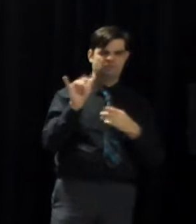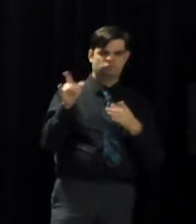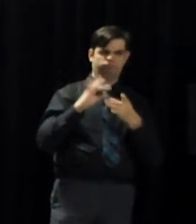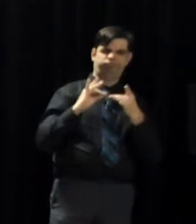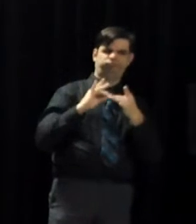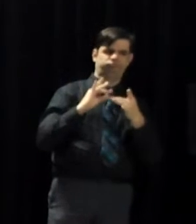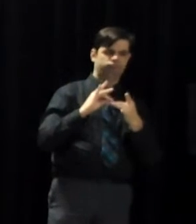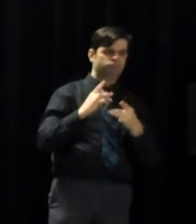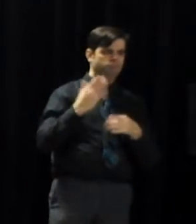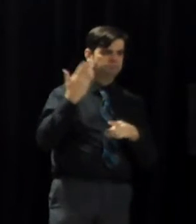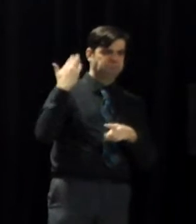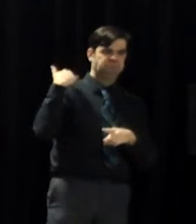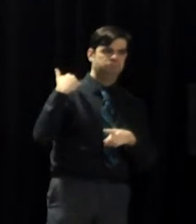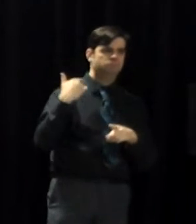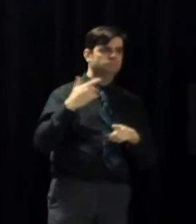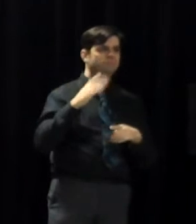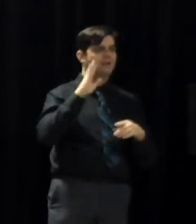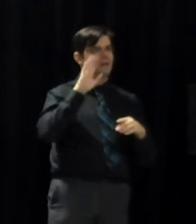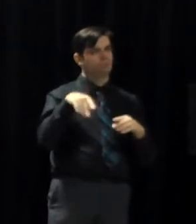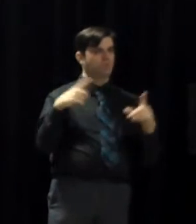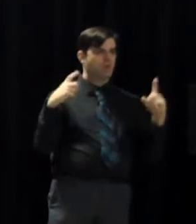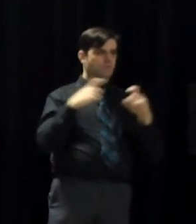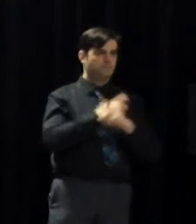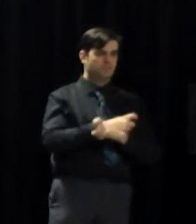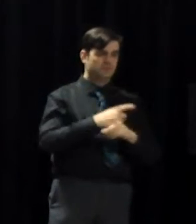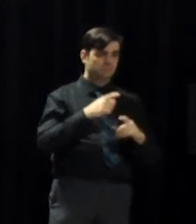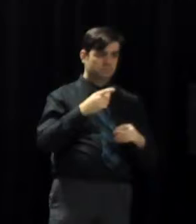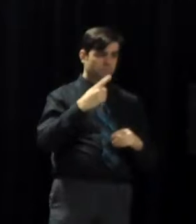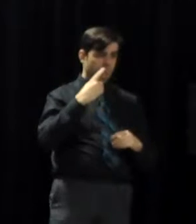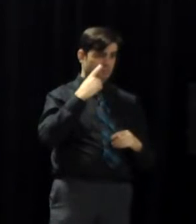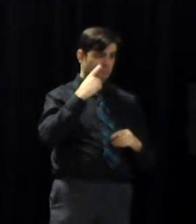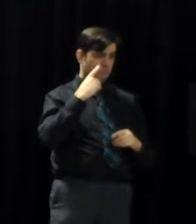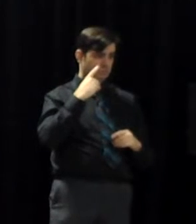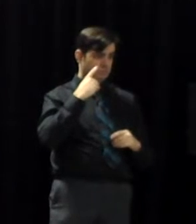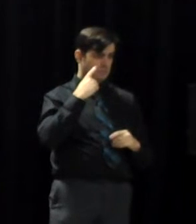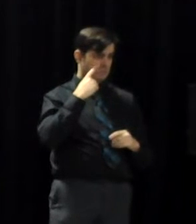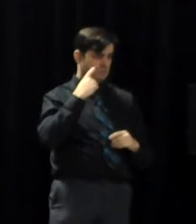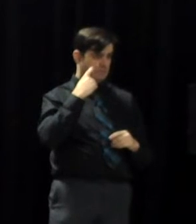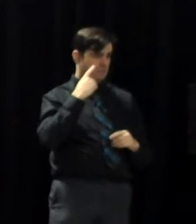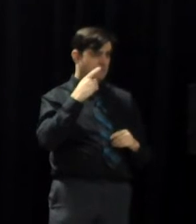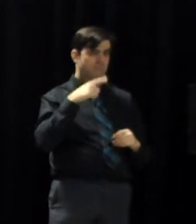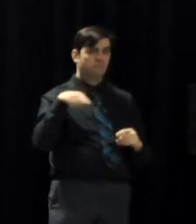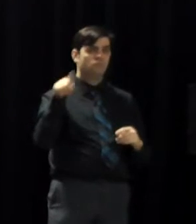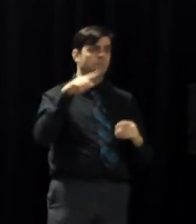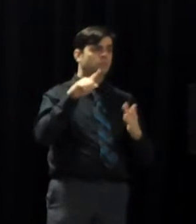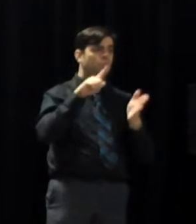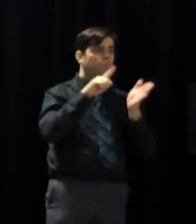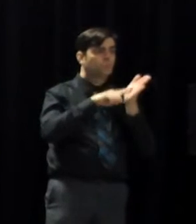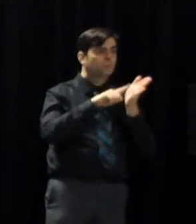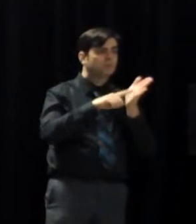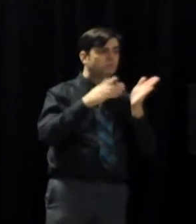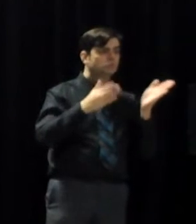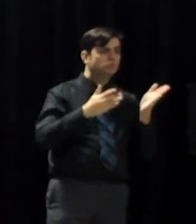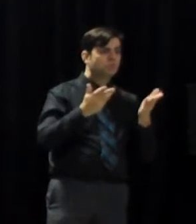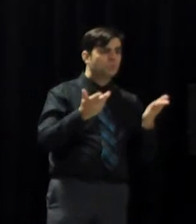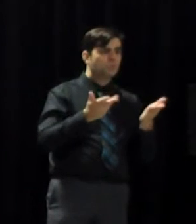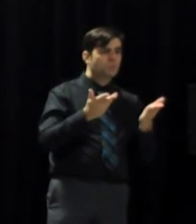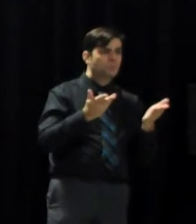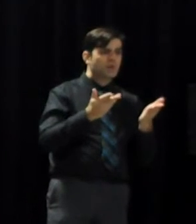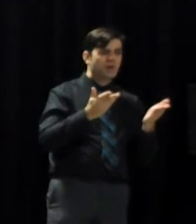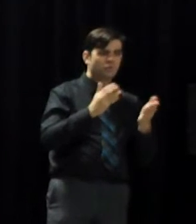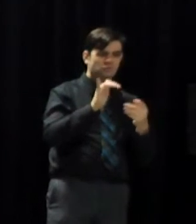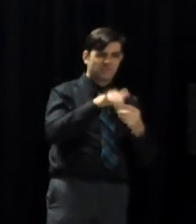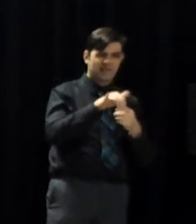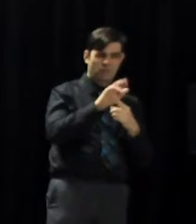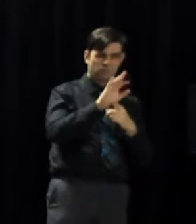from any of the researchers what that factor is? Tim, I think we were at